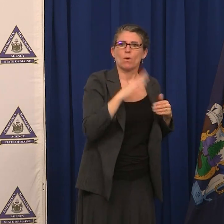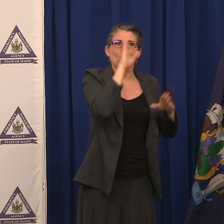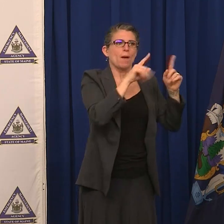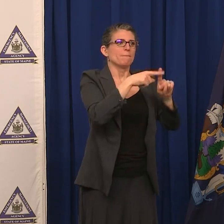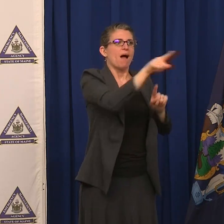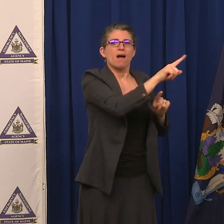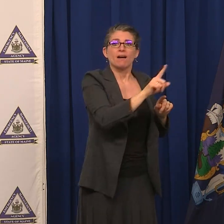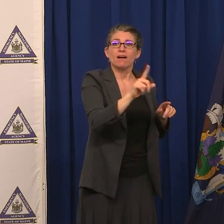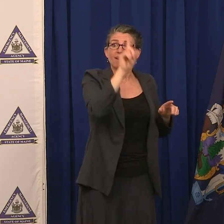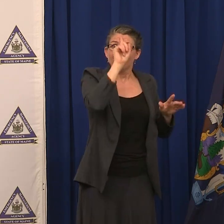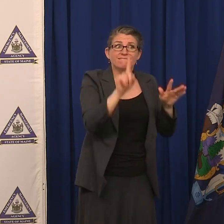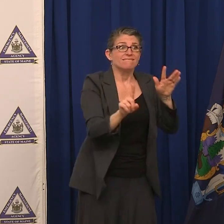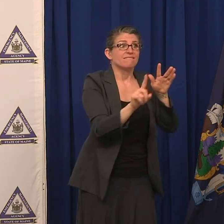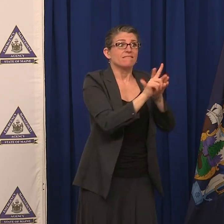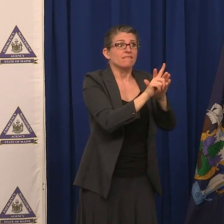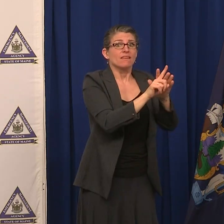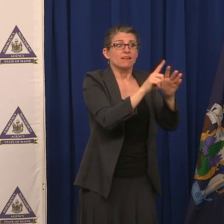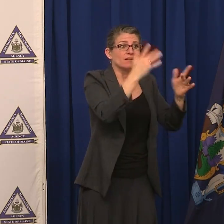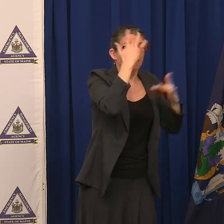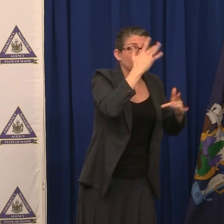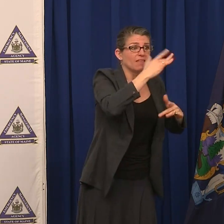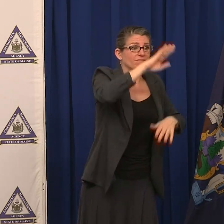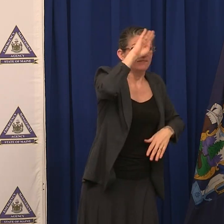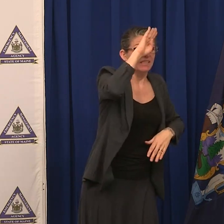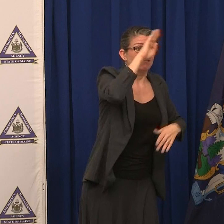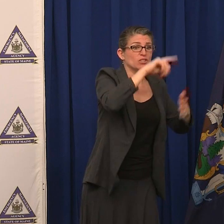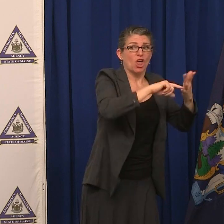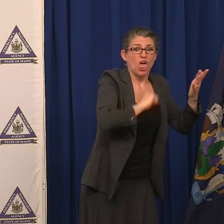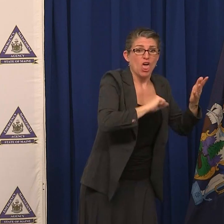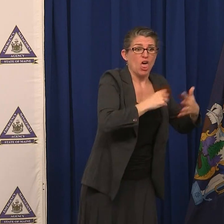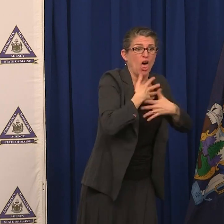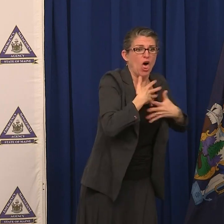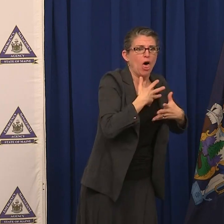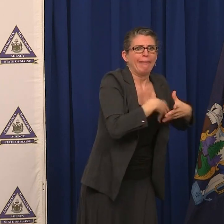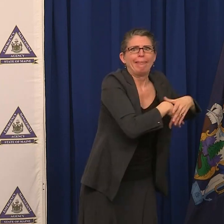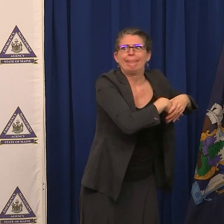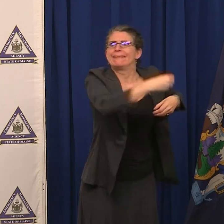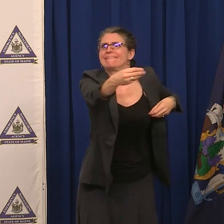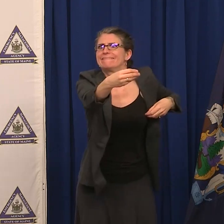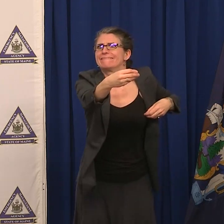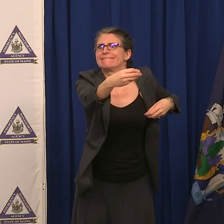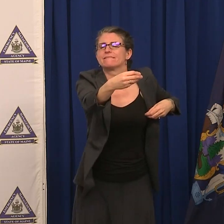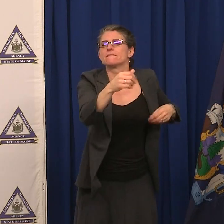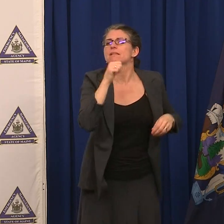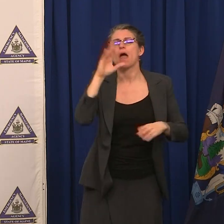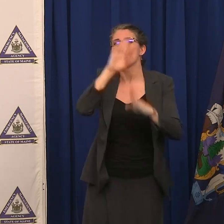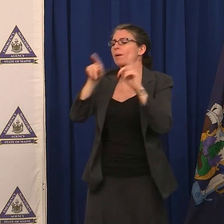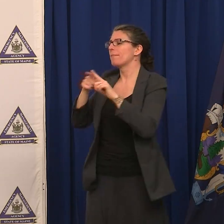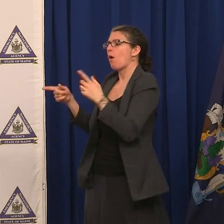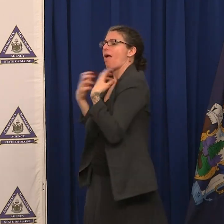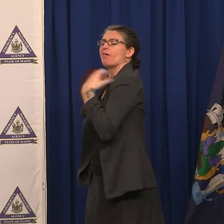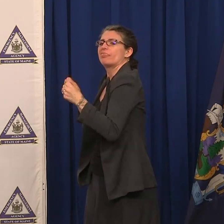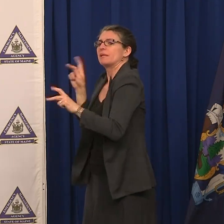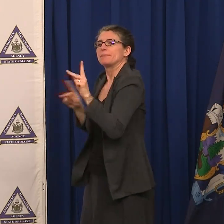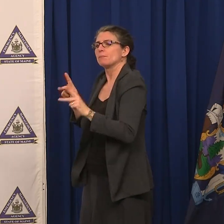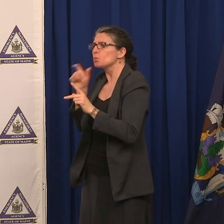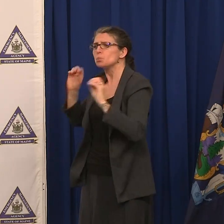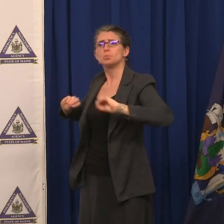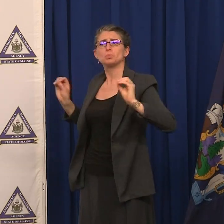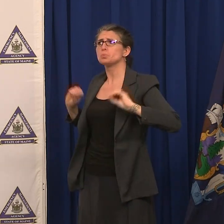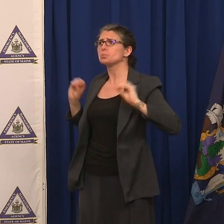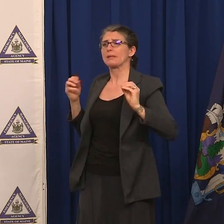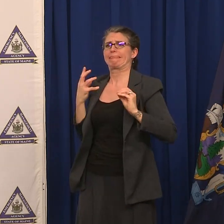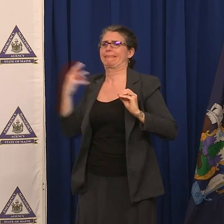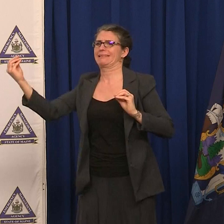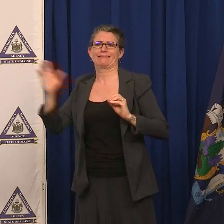asymptomatic is not different from you or I. But it's difficult to say. There's new data that are coming out. I can share some of the new